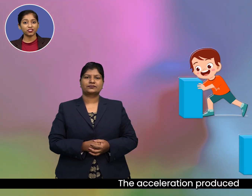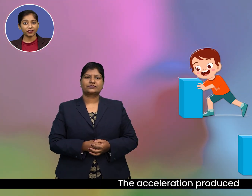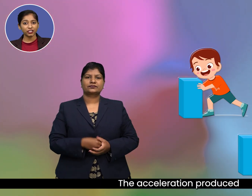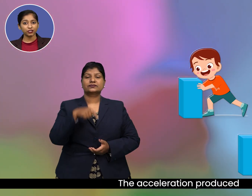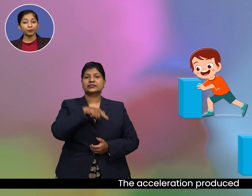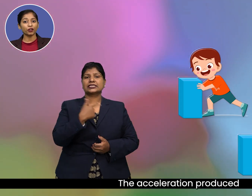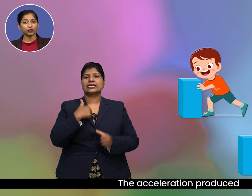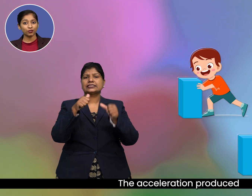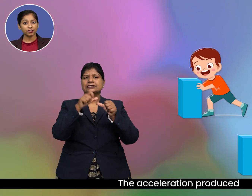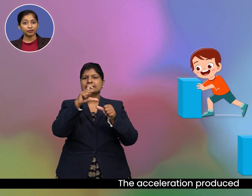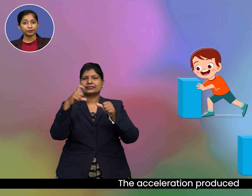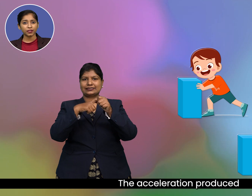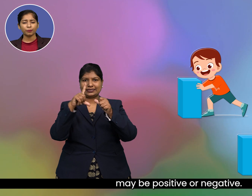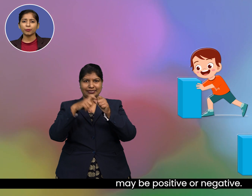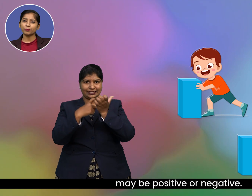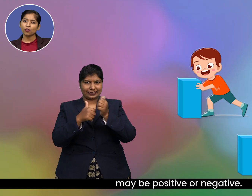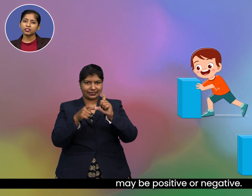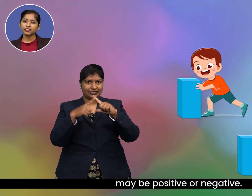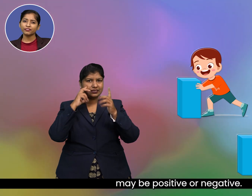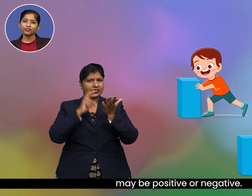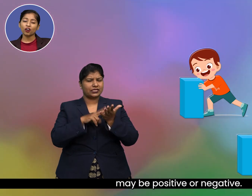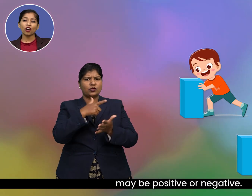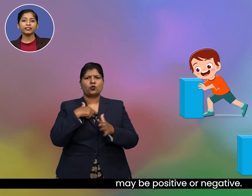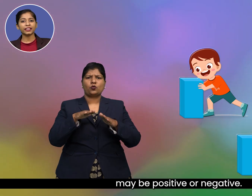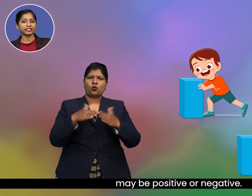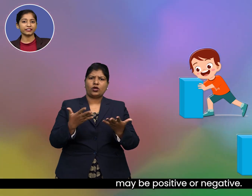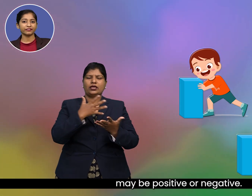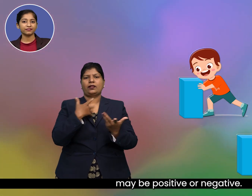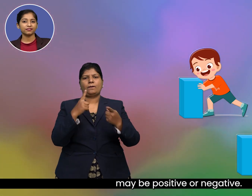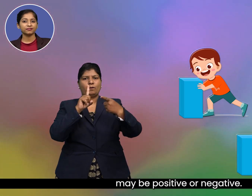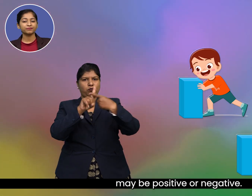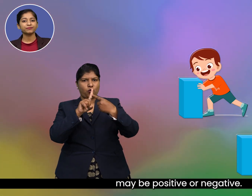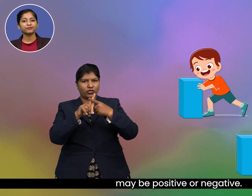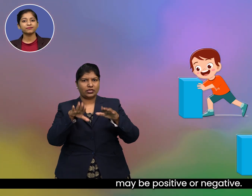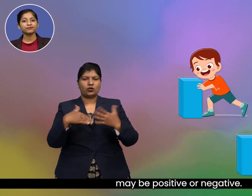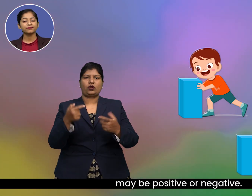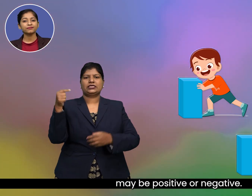The acceleration produced may be positive or negative.